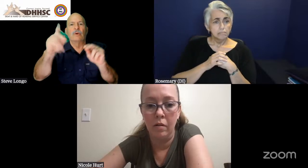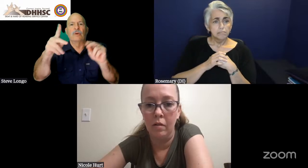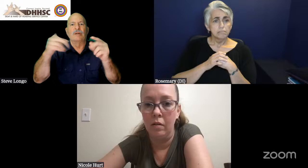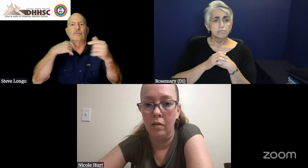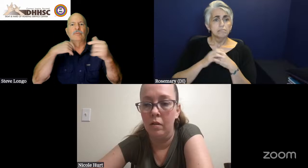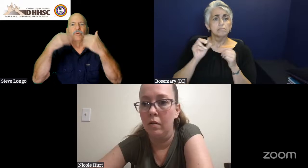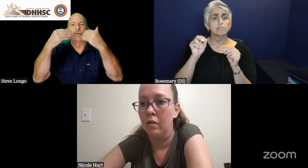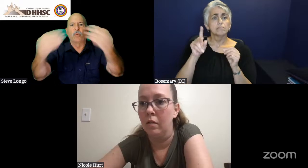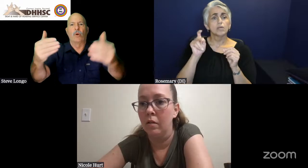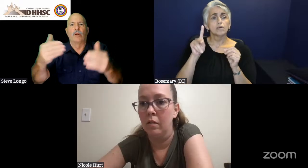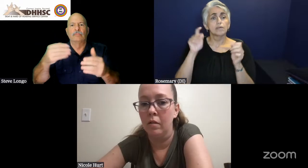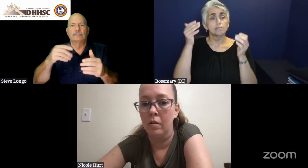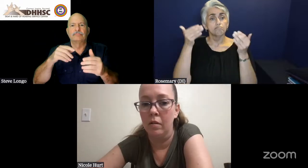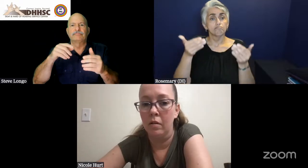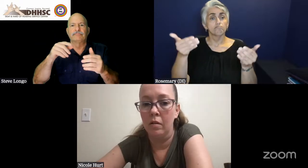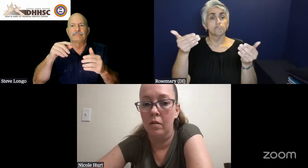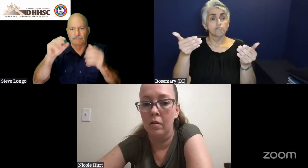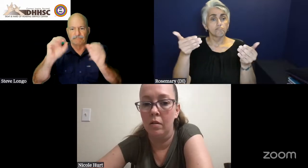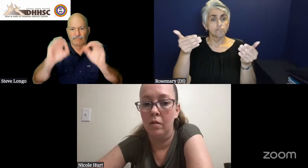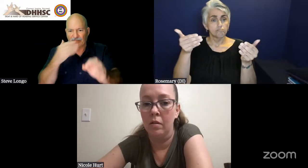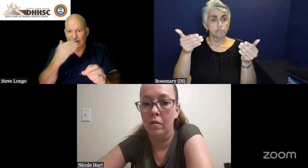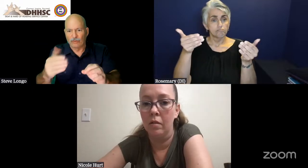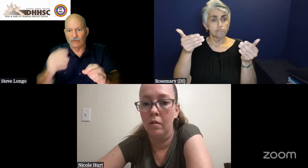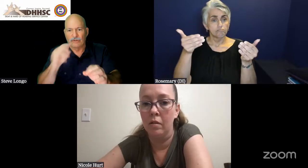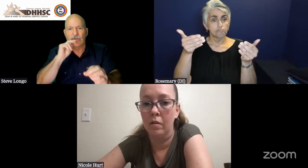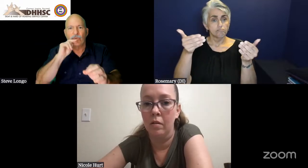No discussion, says Steve Longo.